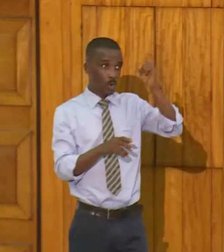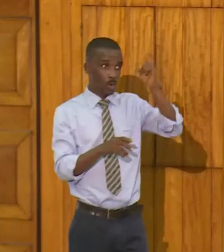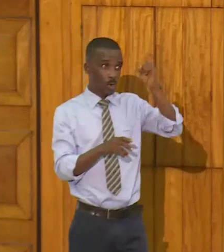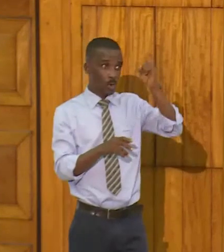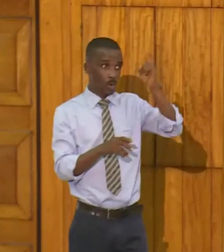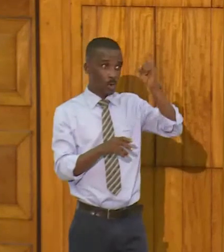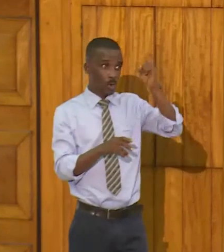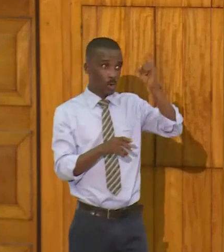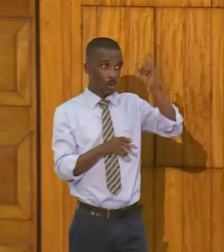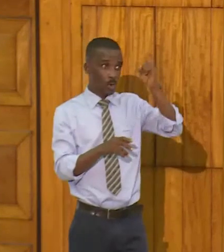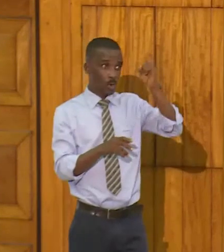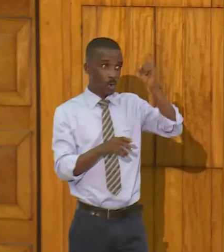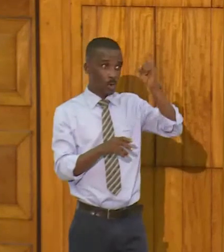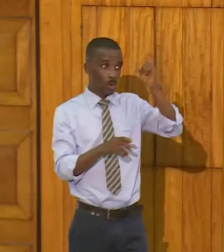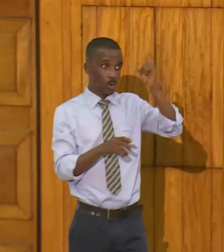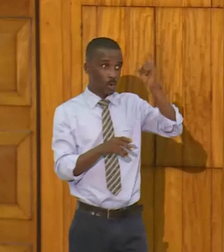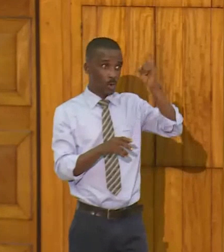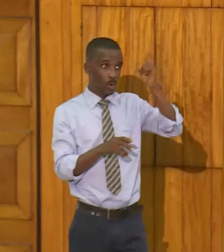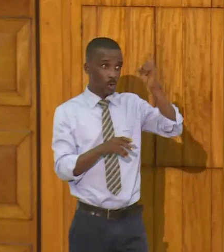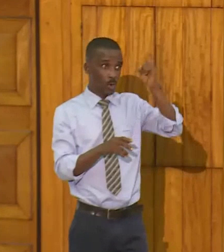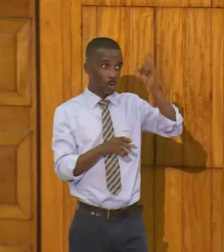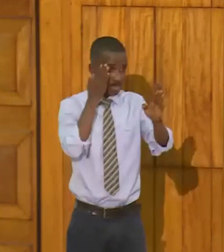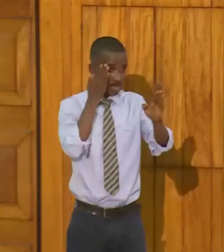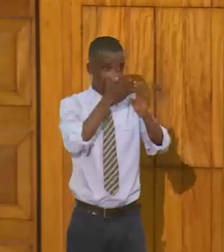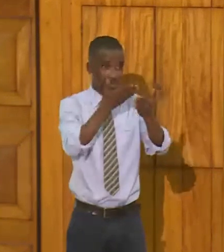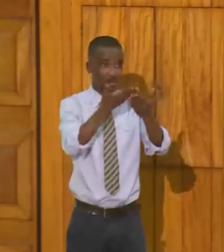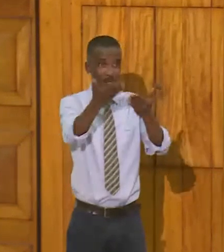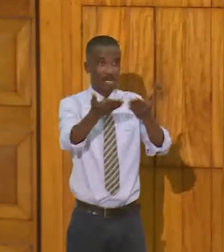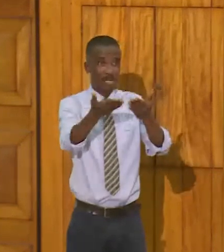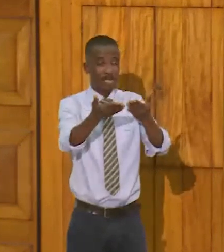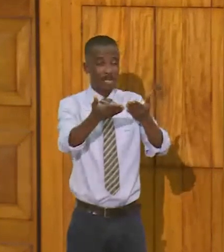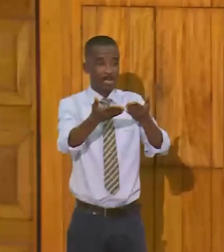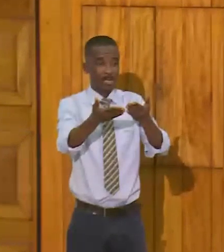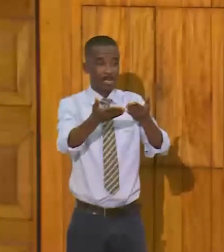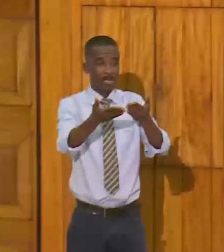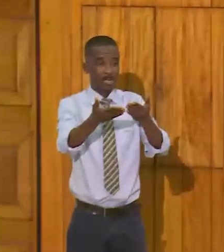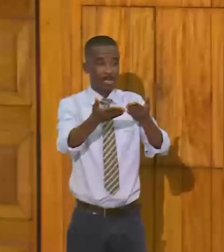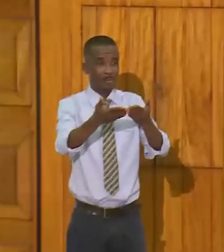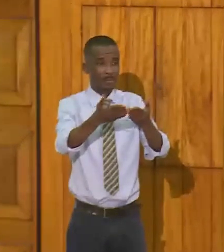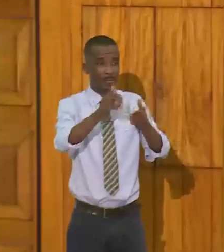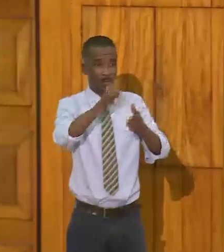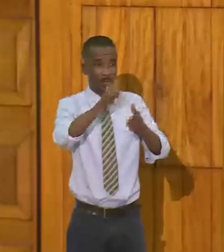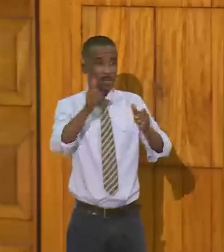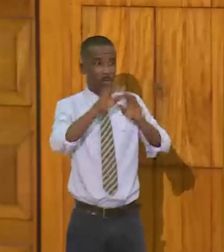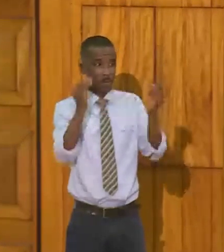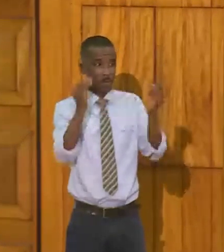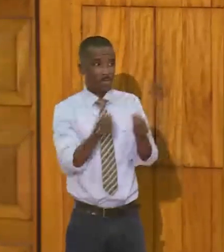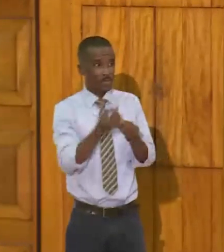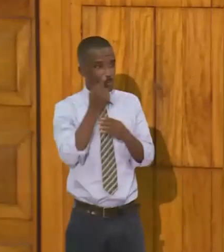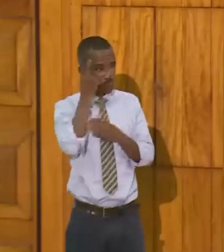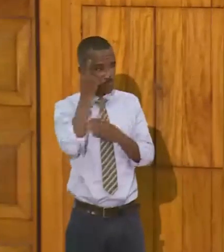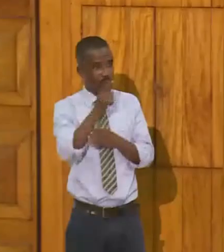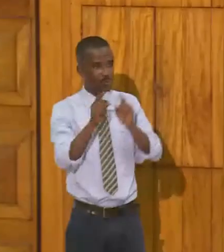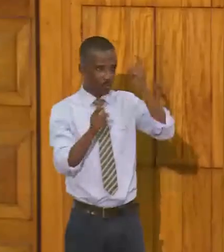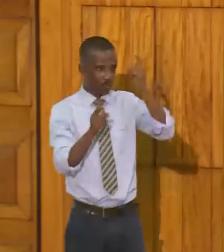use directly getting it because the procurement was done by the PSM on behalf of the